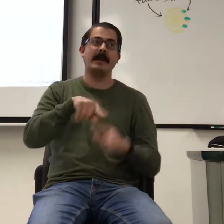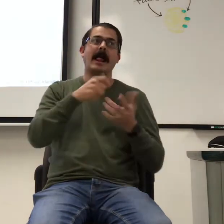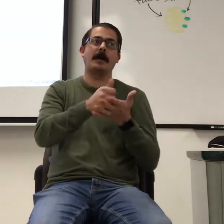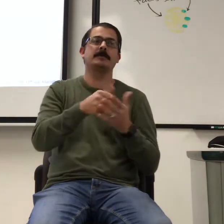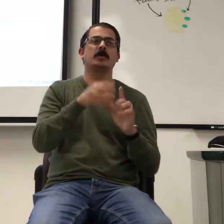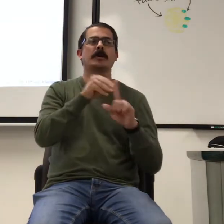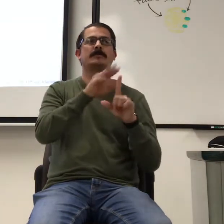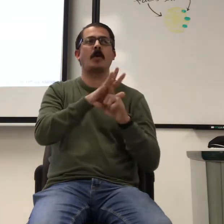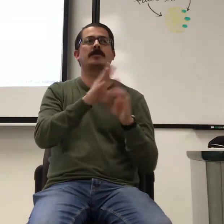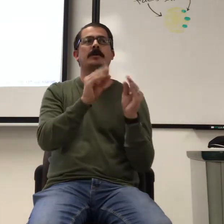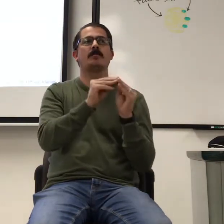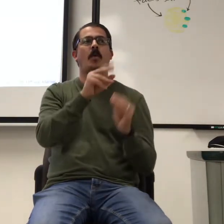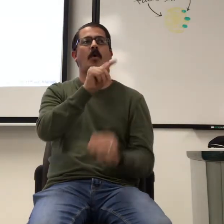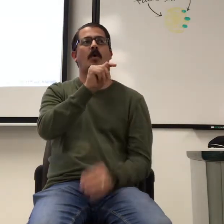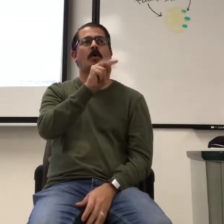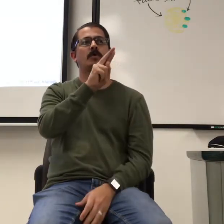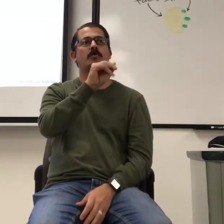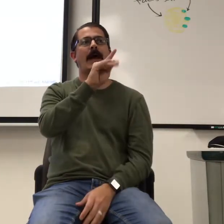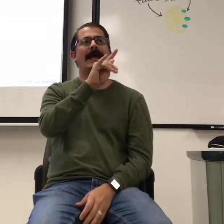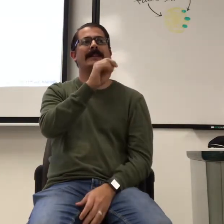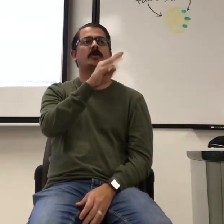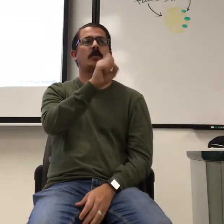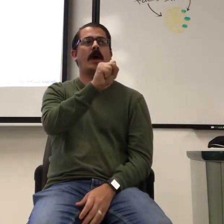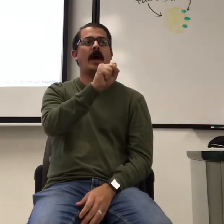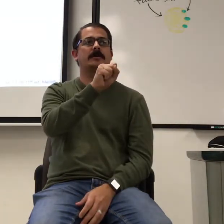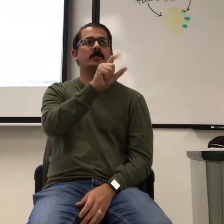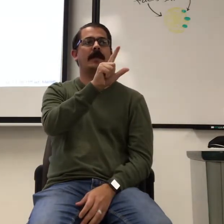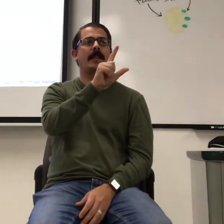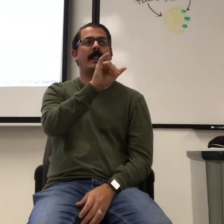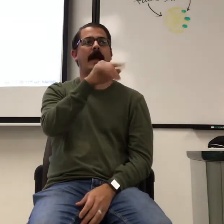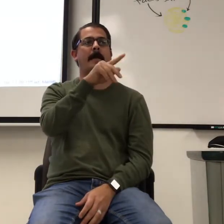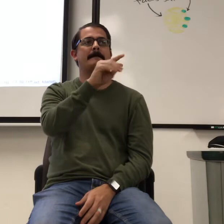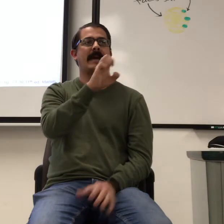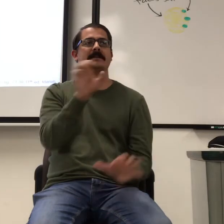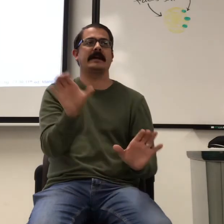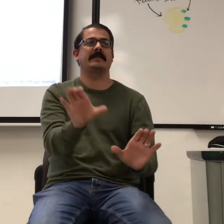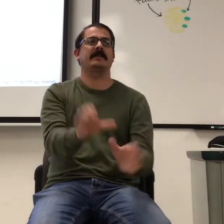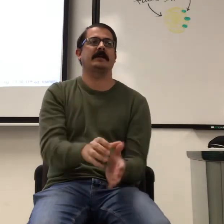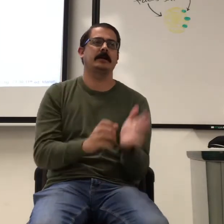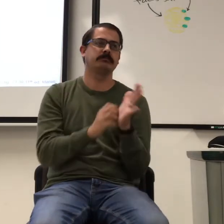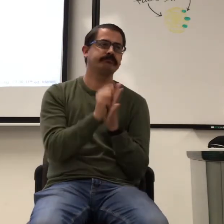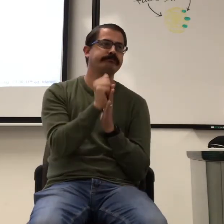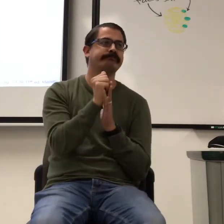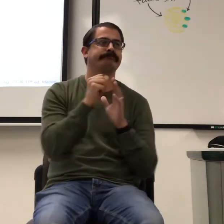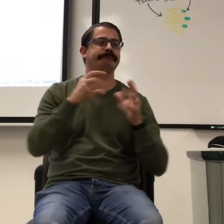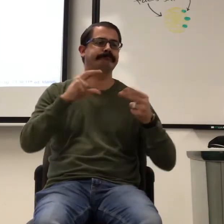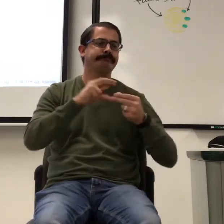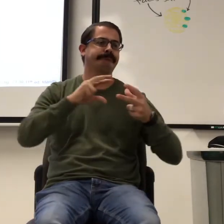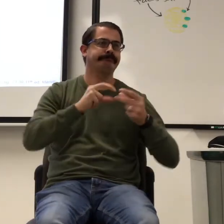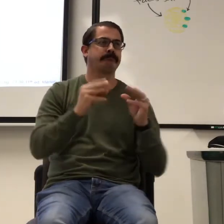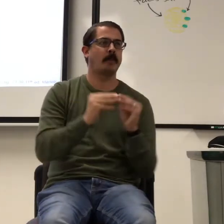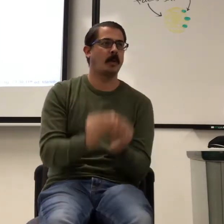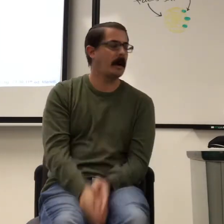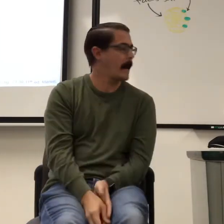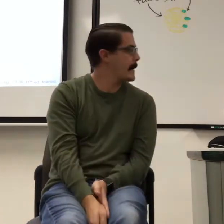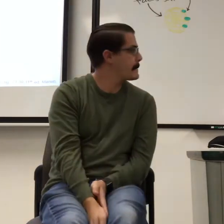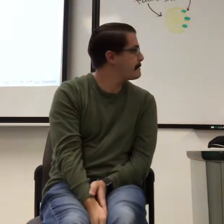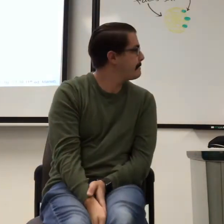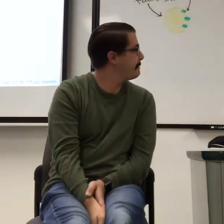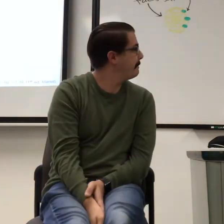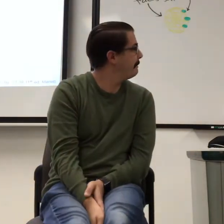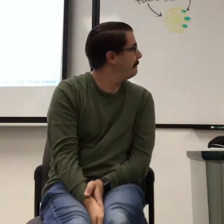more triglycerides to the lipase activity.